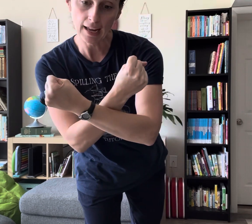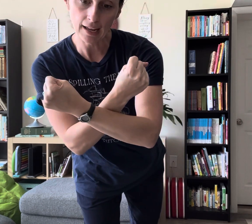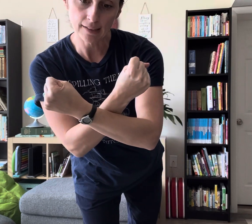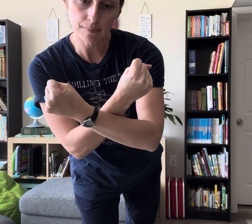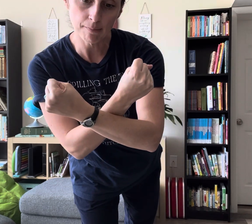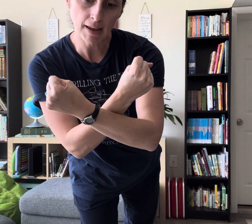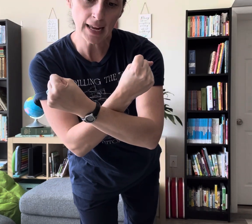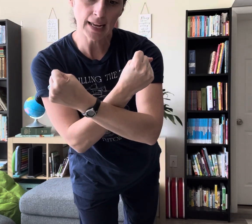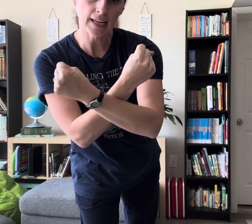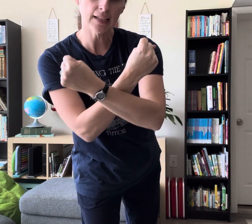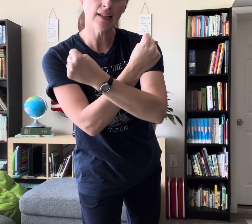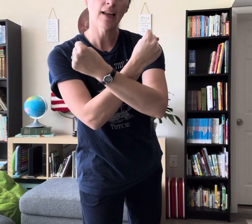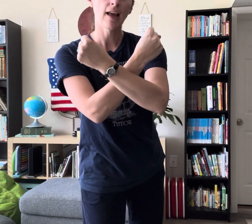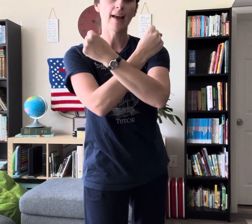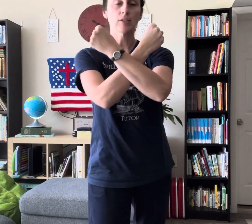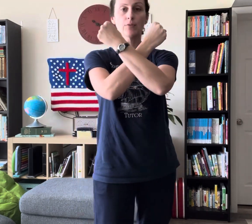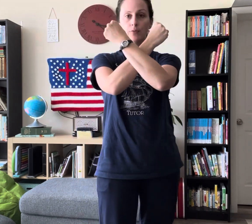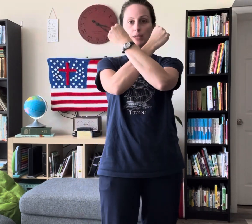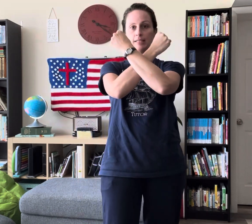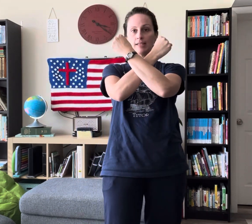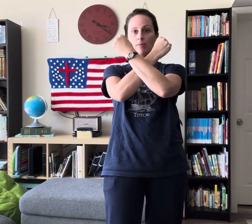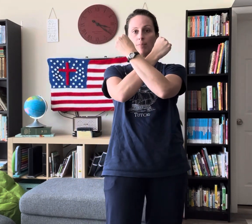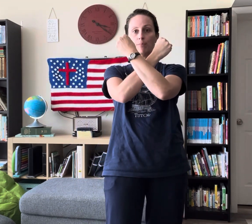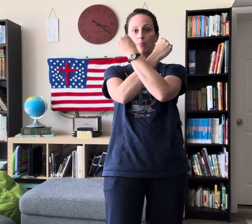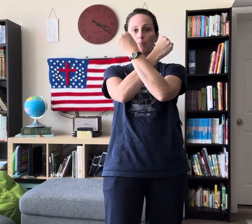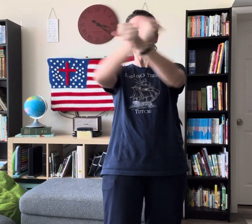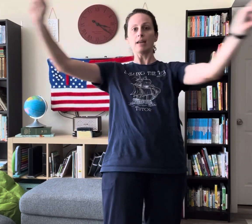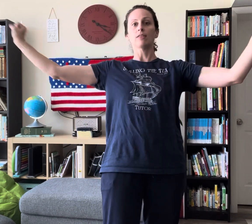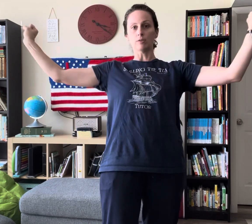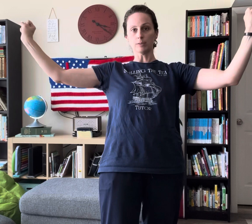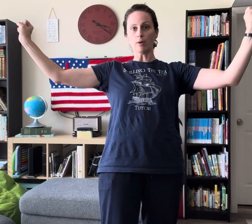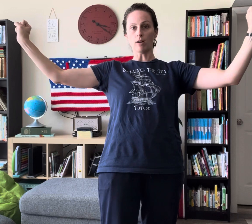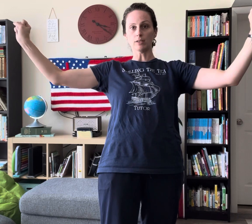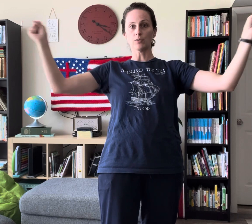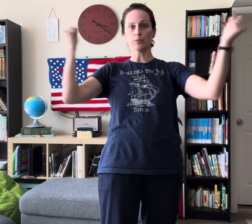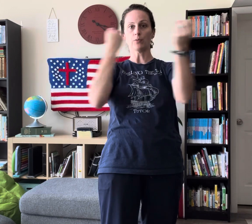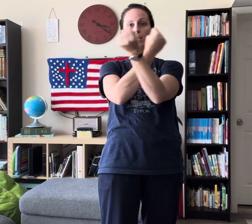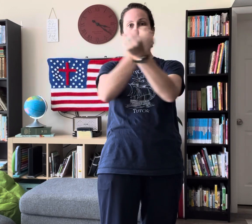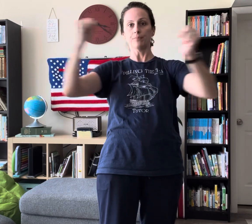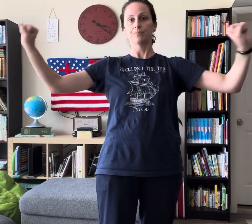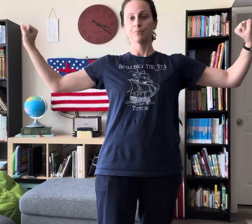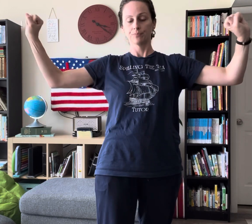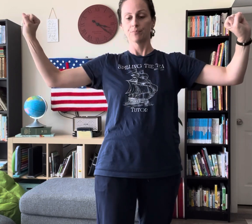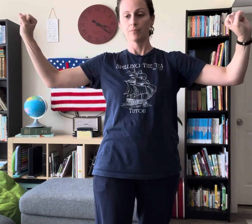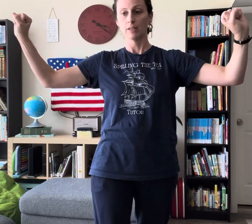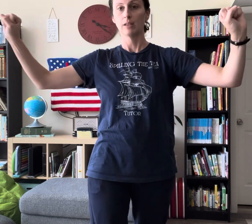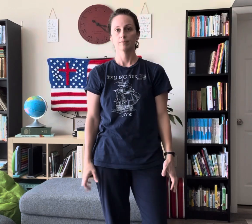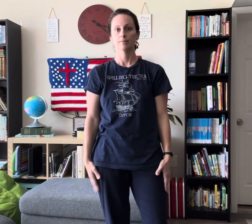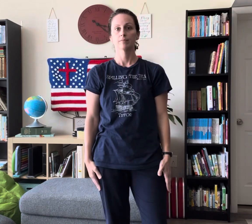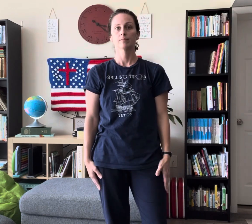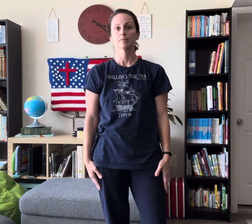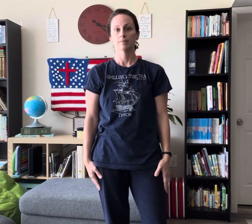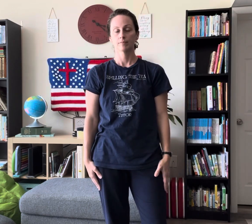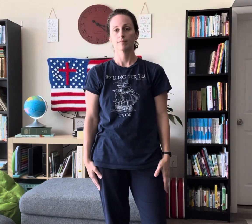And Maine as a free state. We break those bonds for freedom. Tell me about the